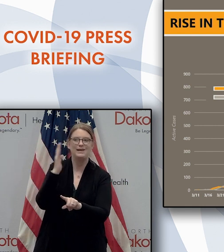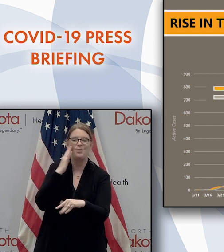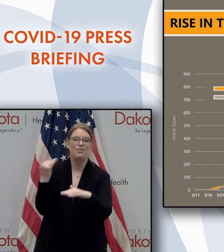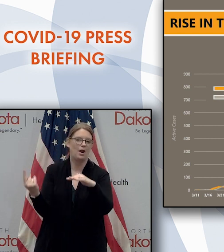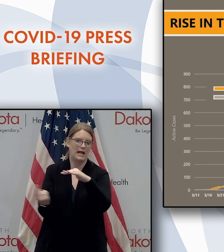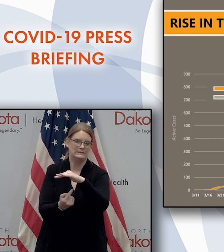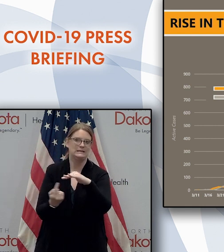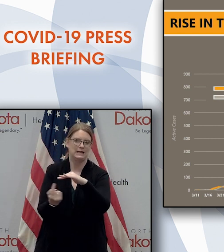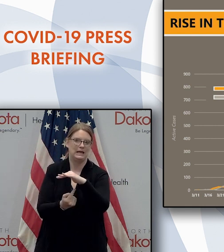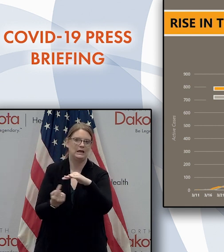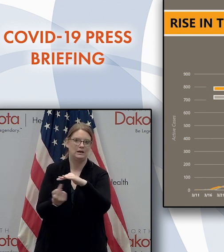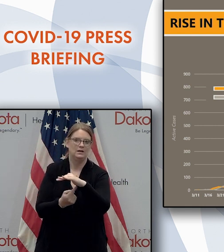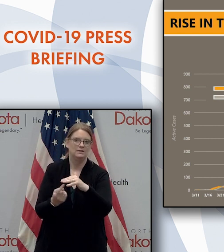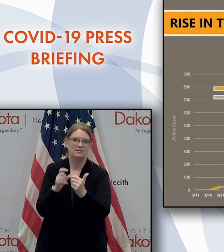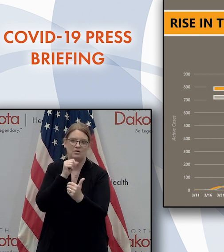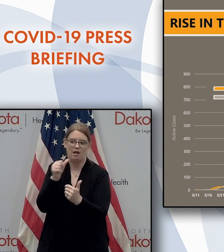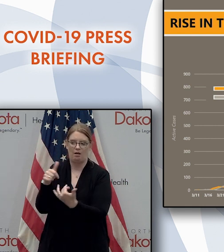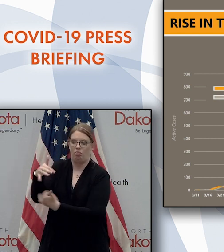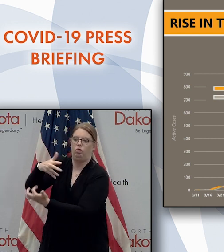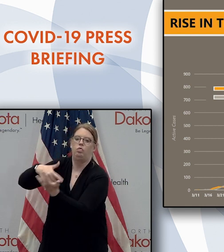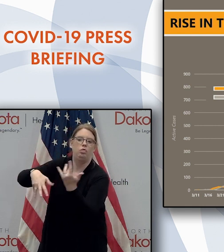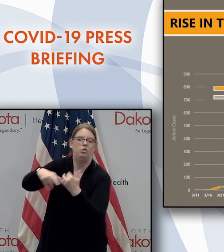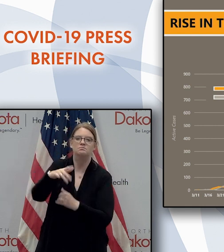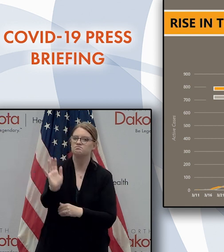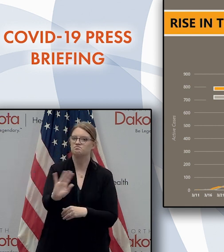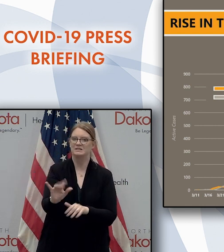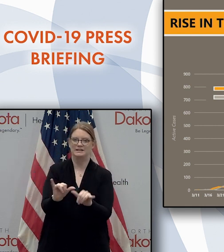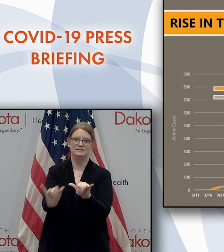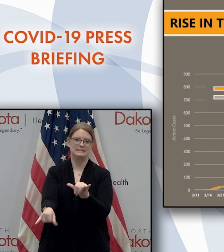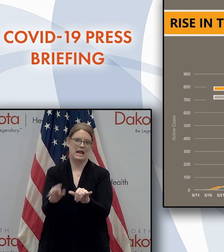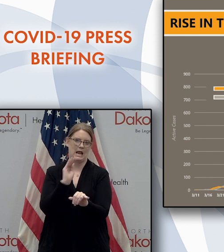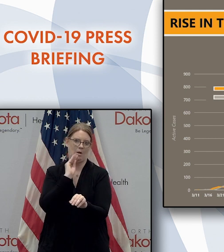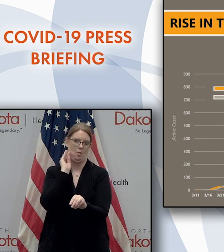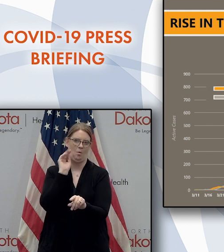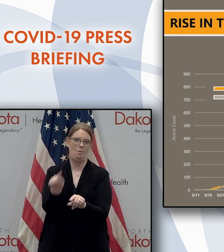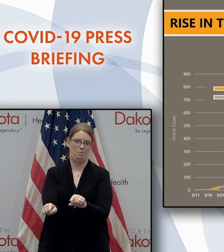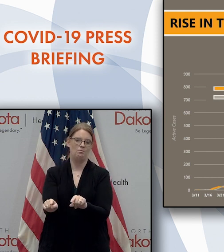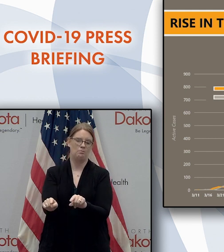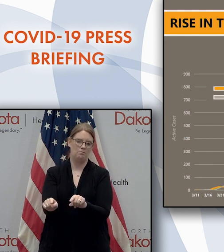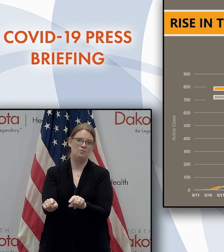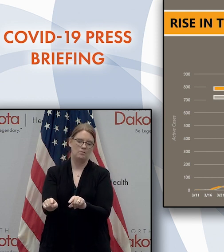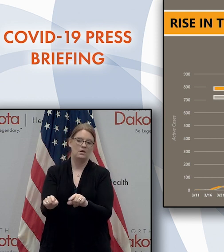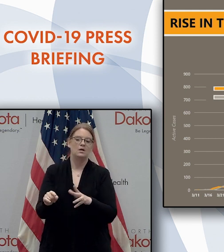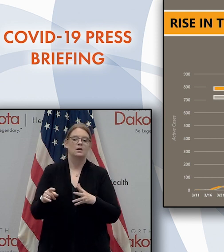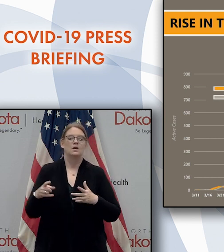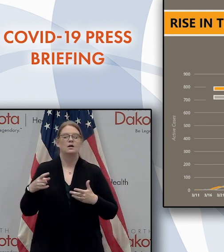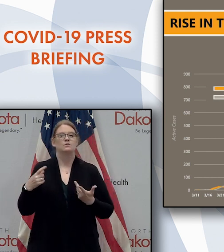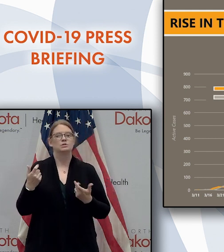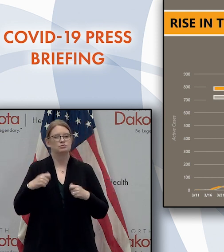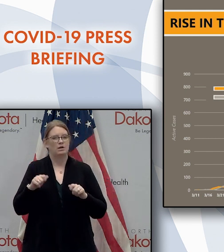isolating away from others, and so we feel good about our ability to continue to manage, because what we were managing